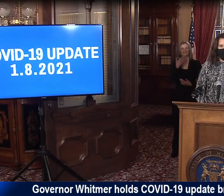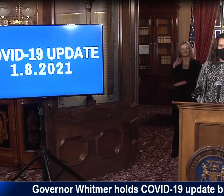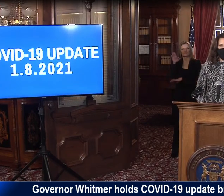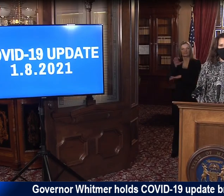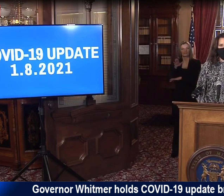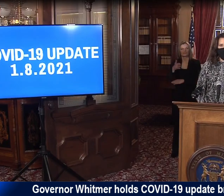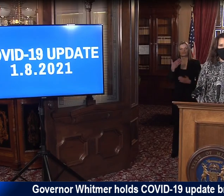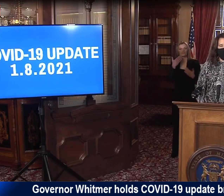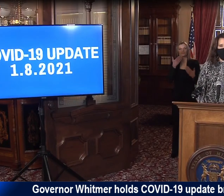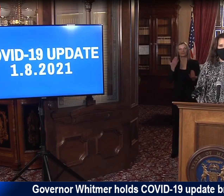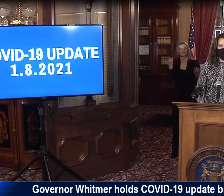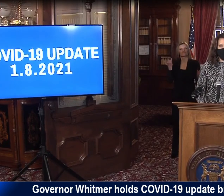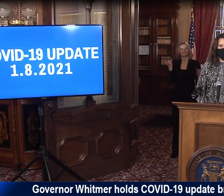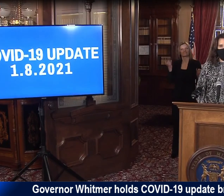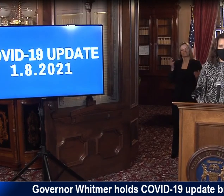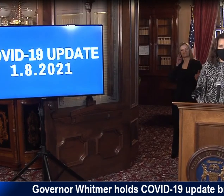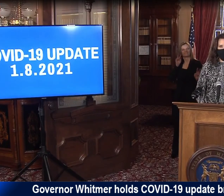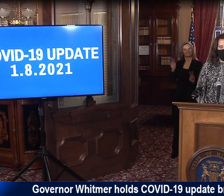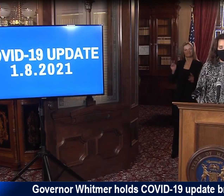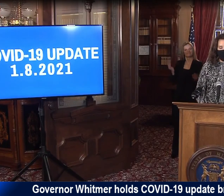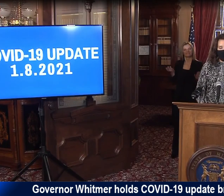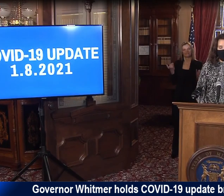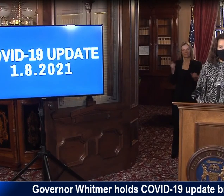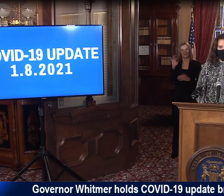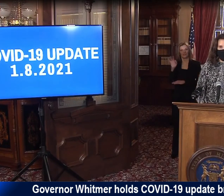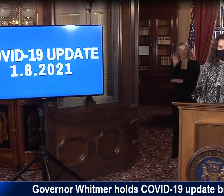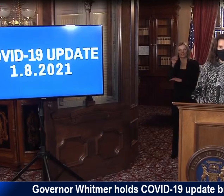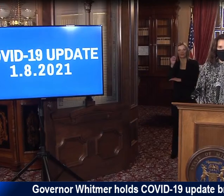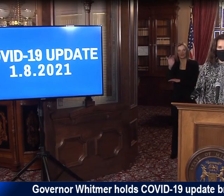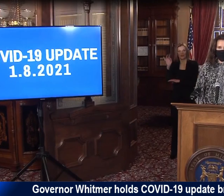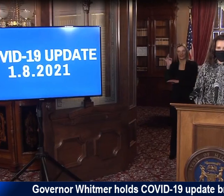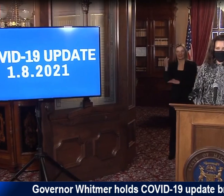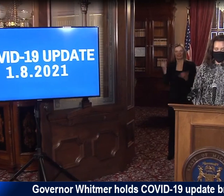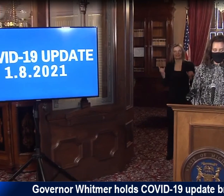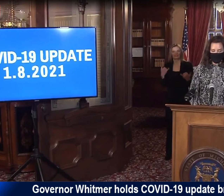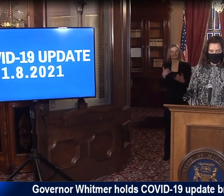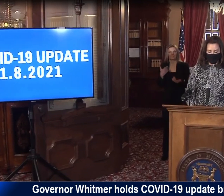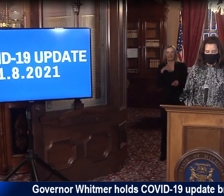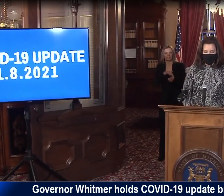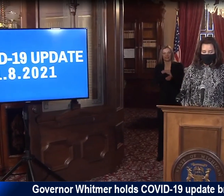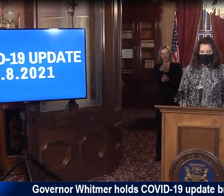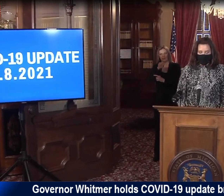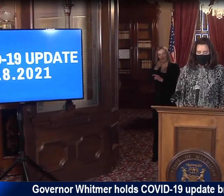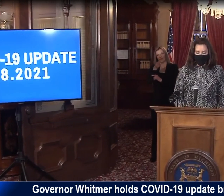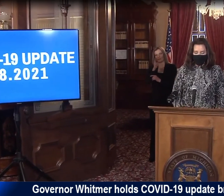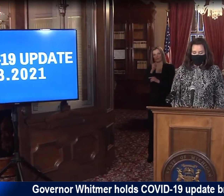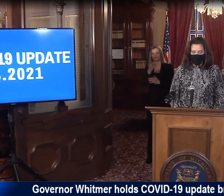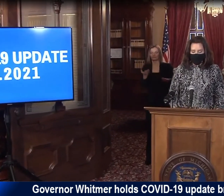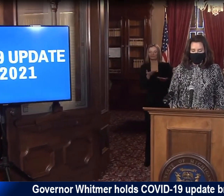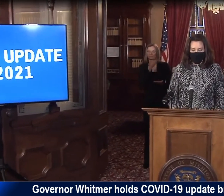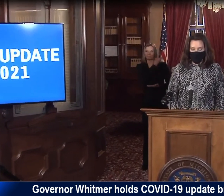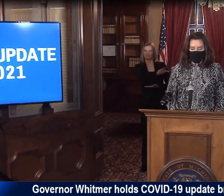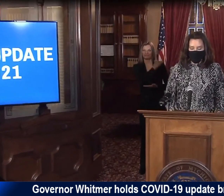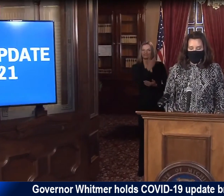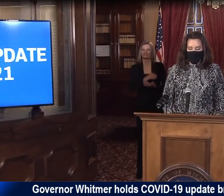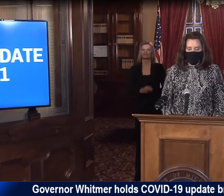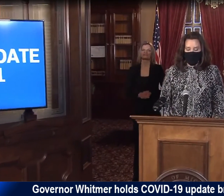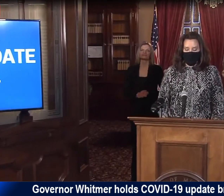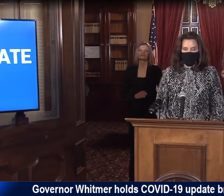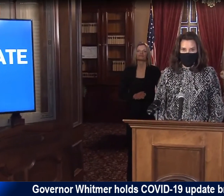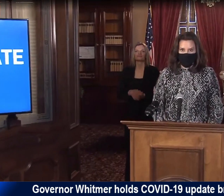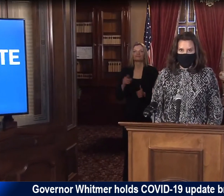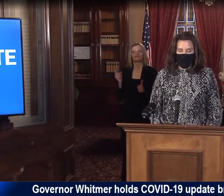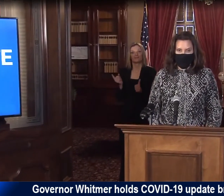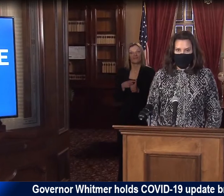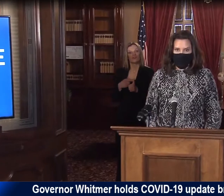Good afternoon, and thank you for tuning in. It is Friday, January 8th, and of course I'm with Dr. Caldoun. First, I want to start out by saying